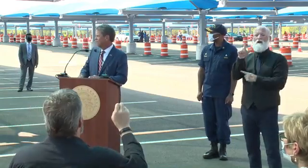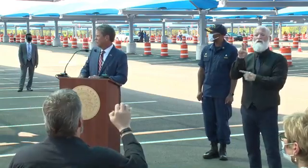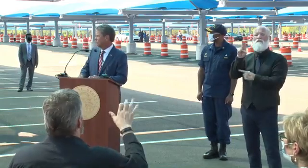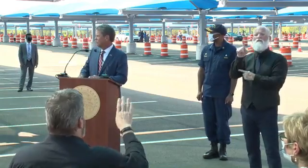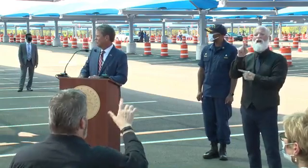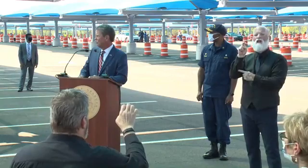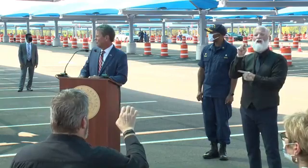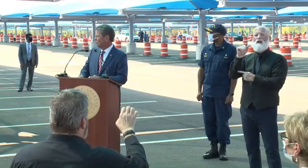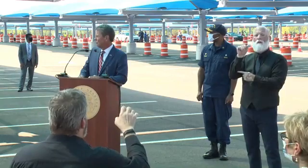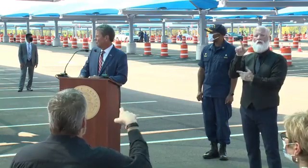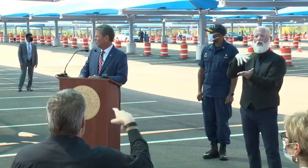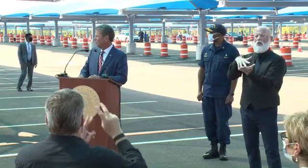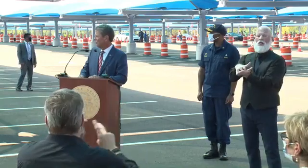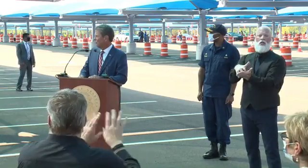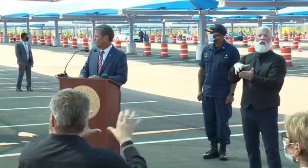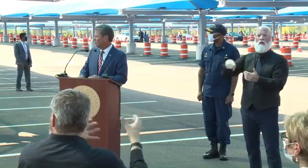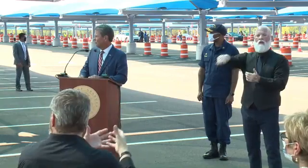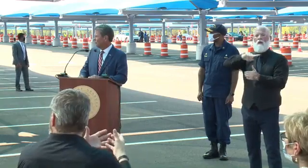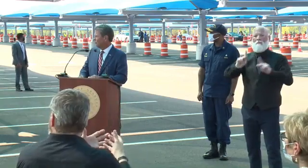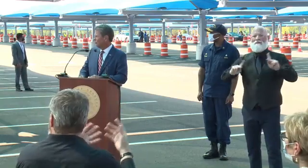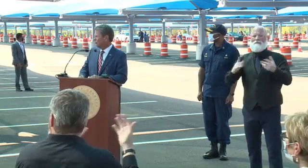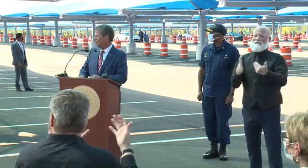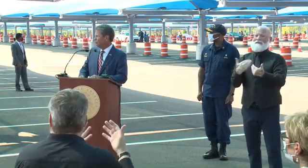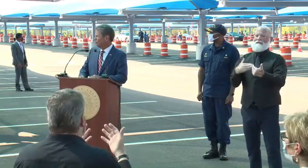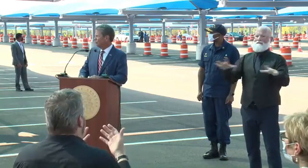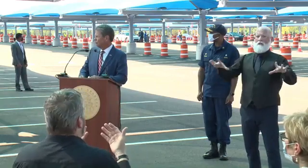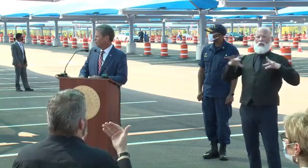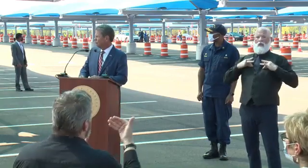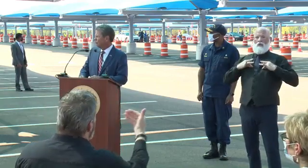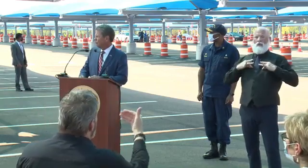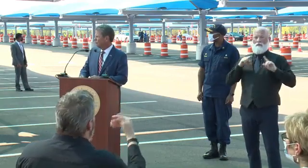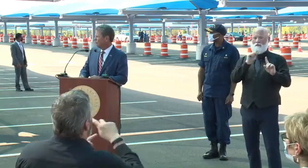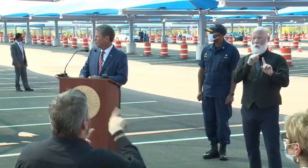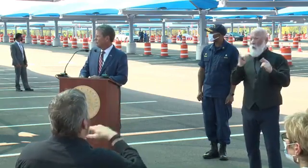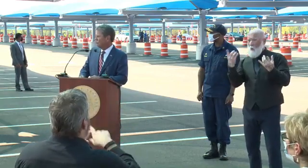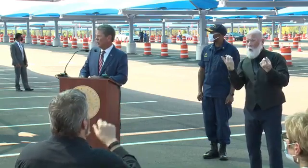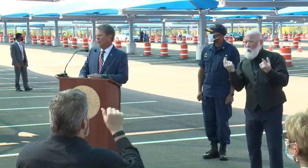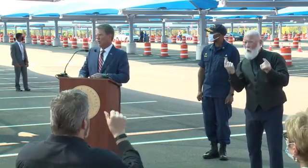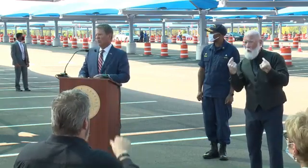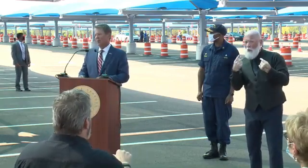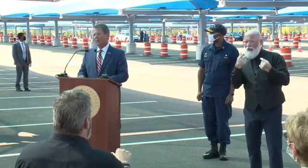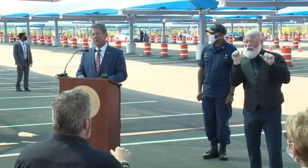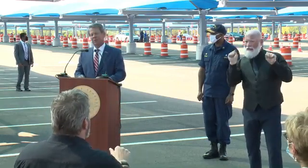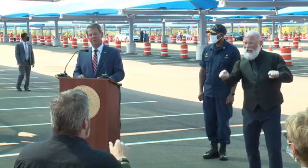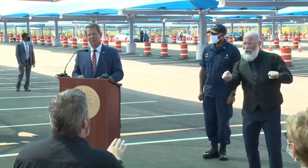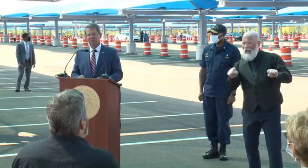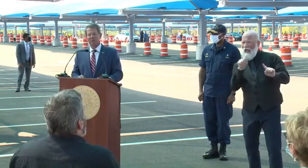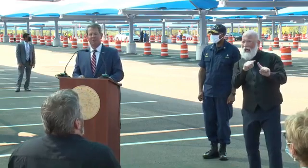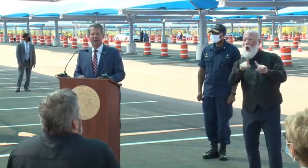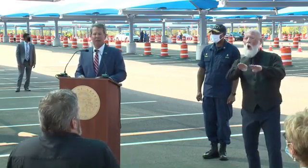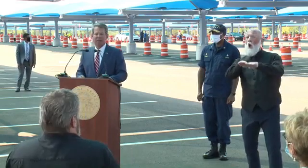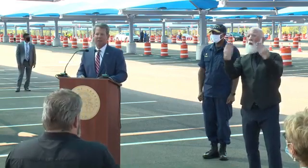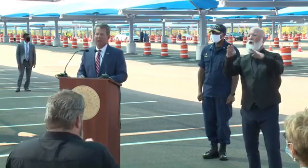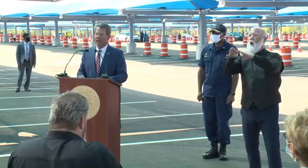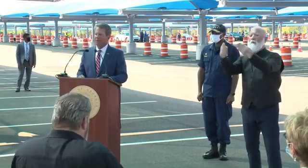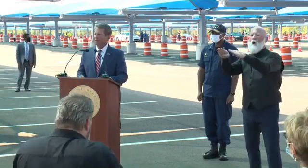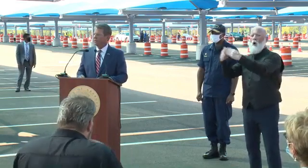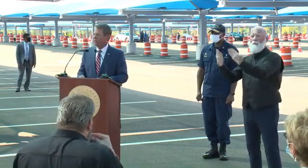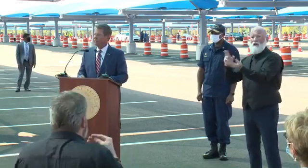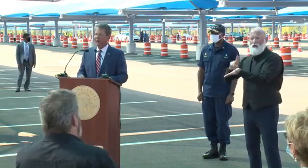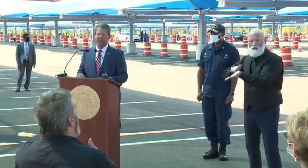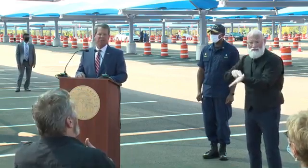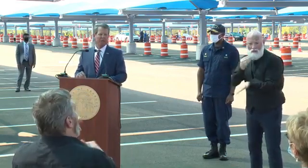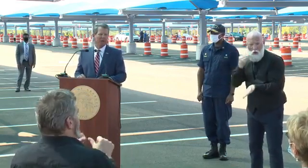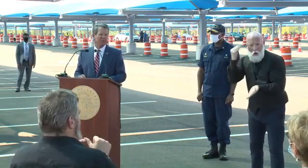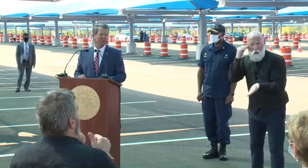What is the criteria you're looking for in Georgia to relax restrictions, especially in nursing homes? Well, I'm going to continue to follow the guidance